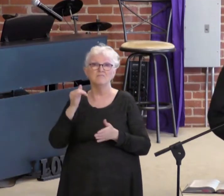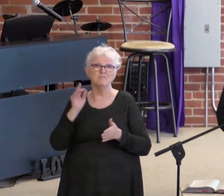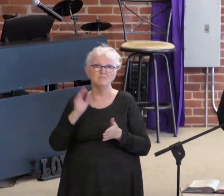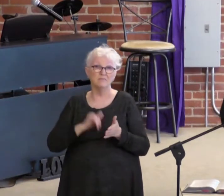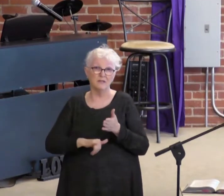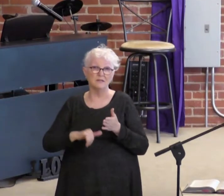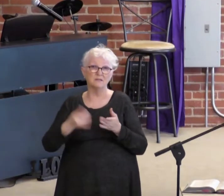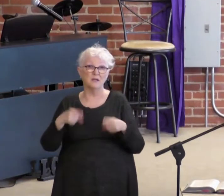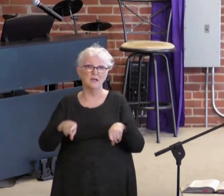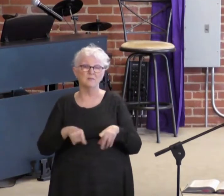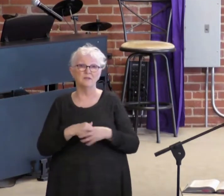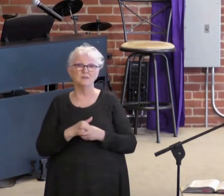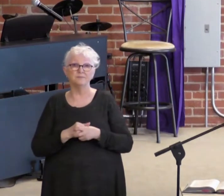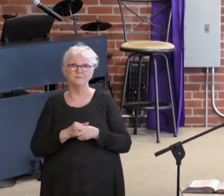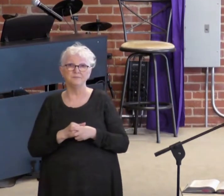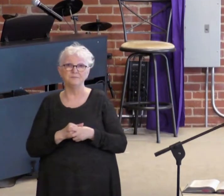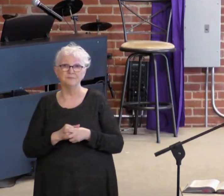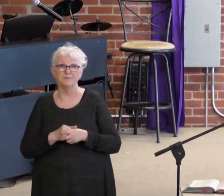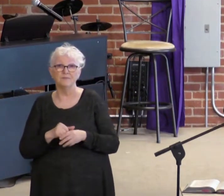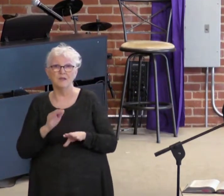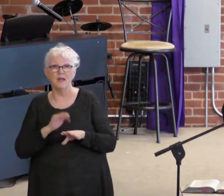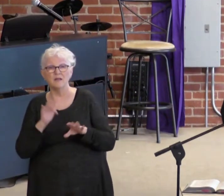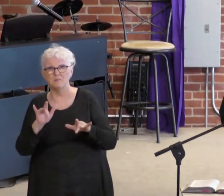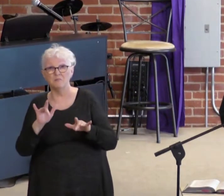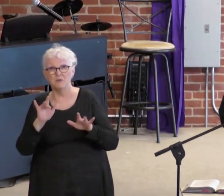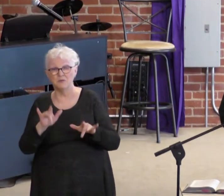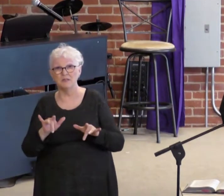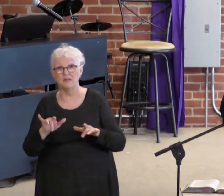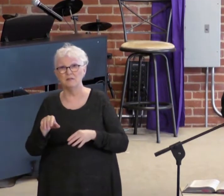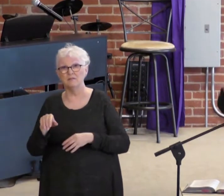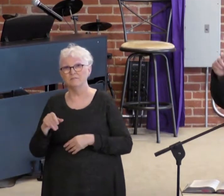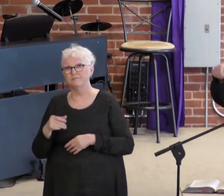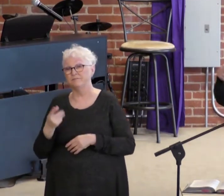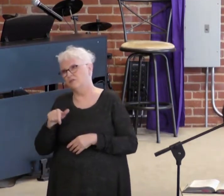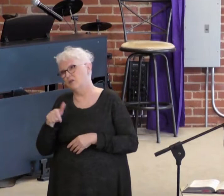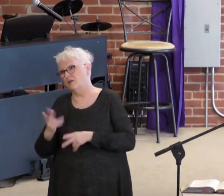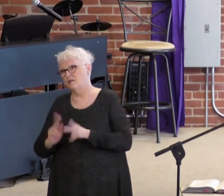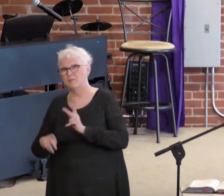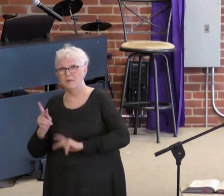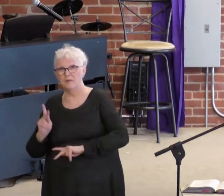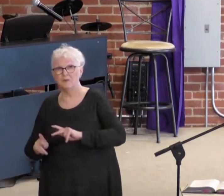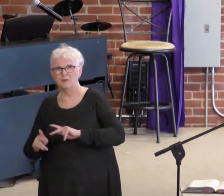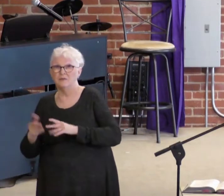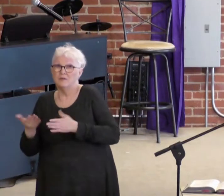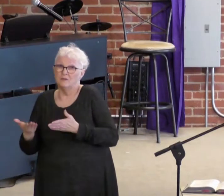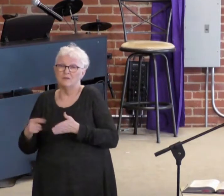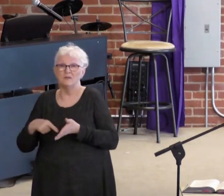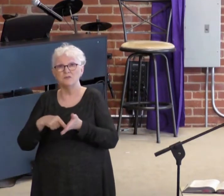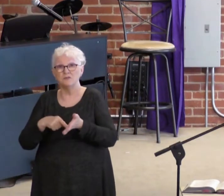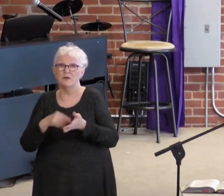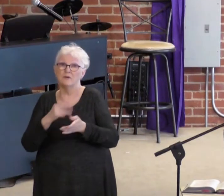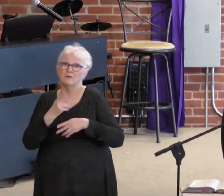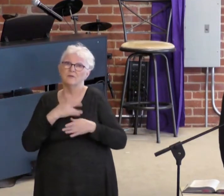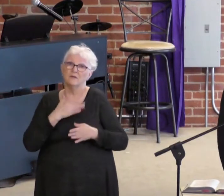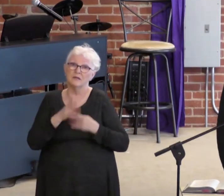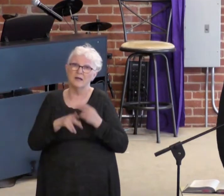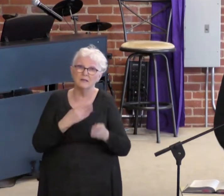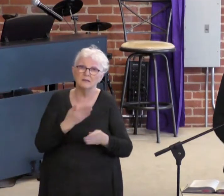at the mercy of others who would be kind to him. But here at Shades of Grace, he found